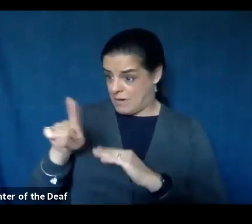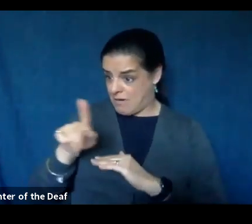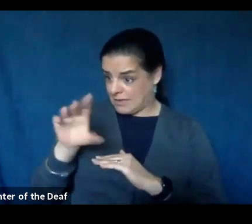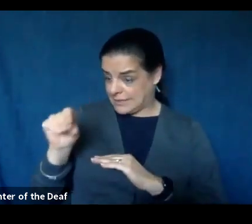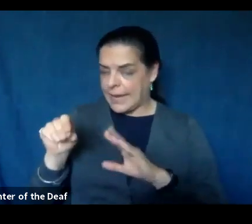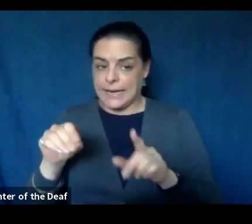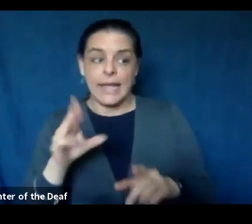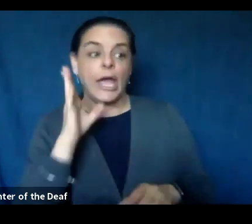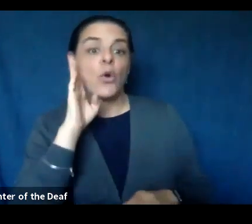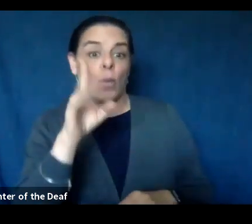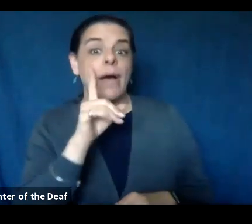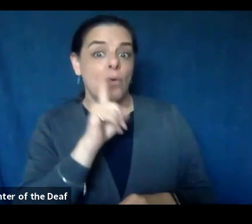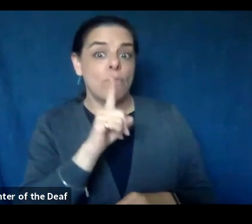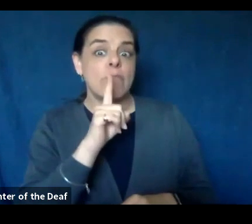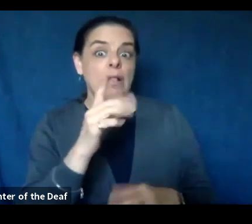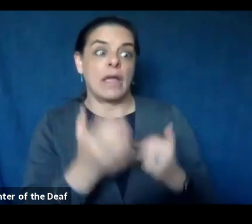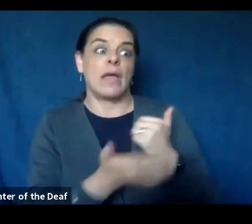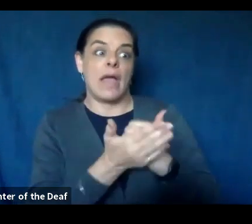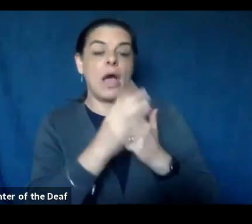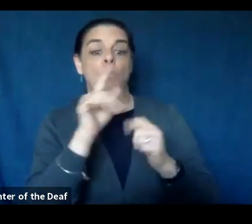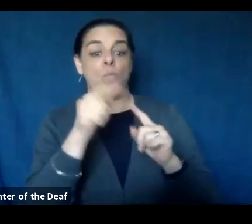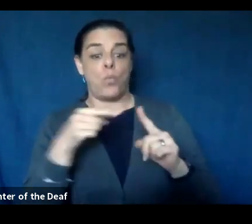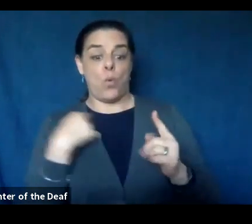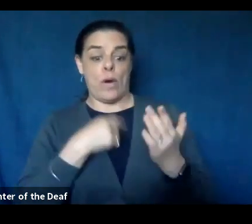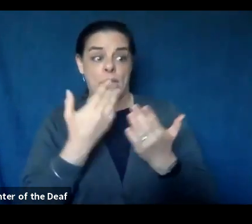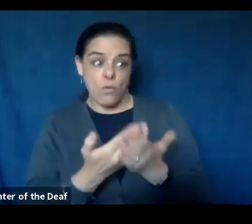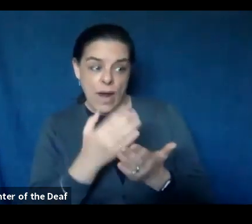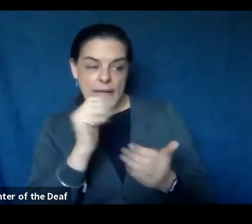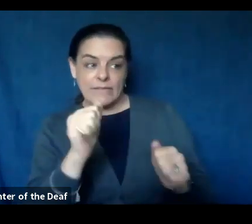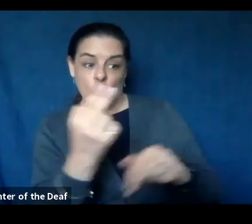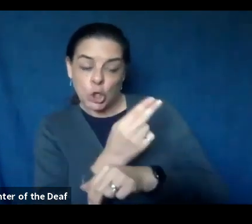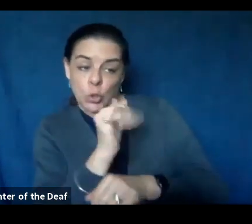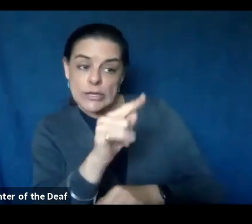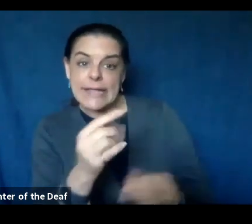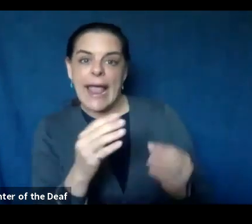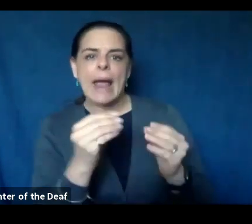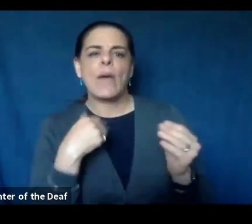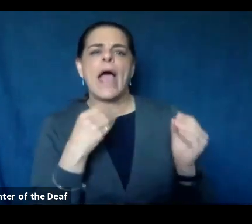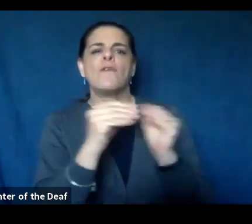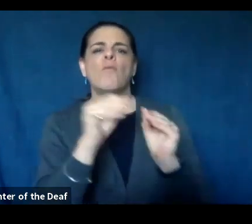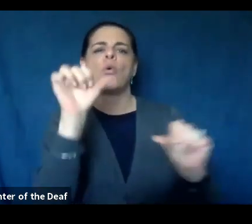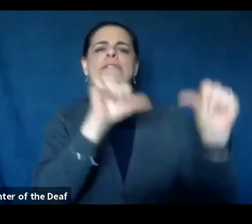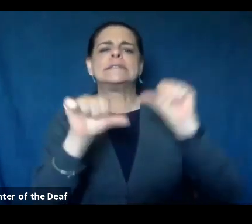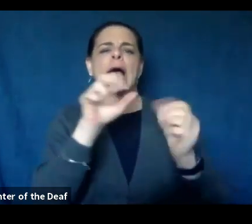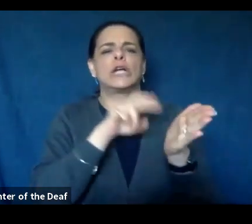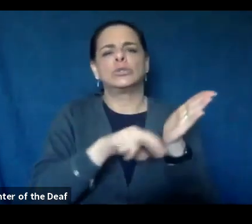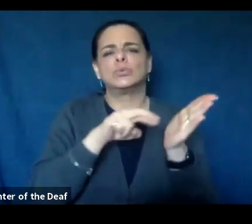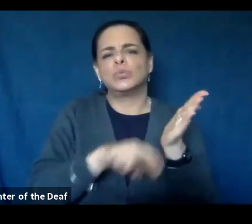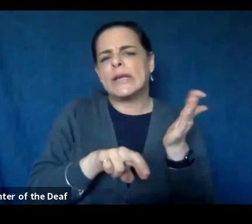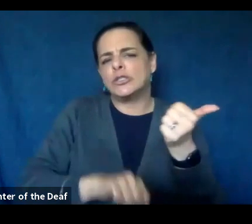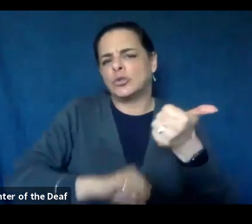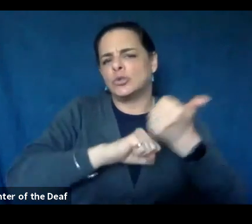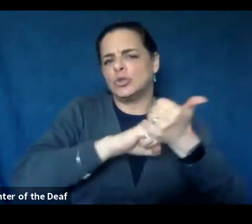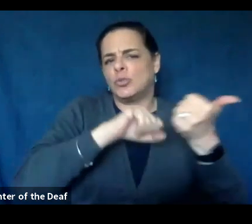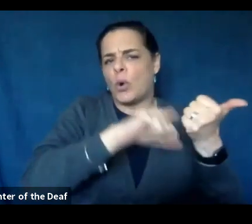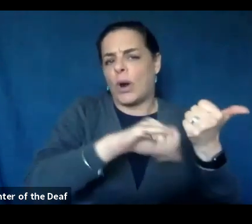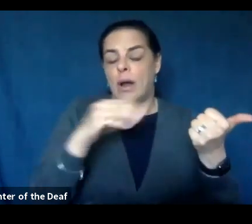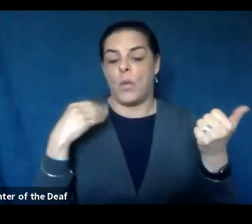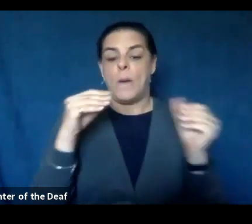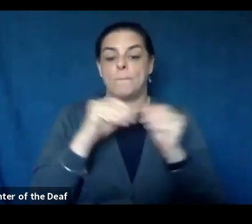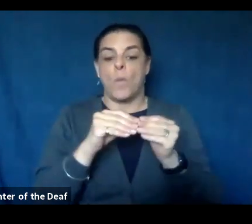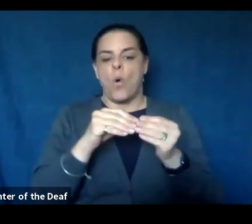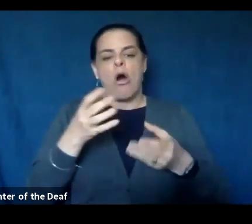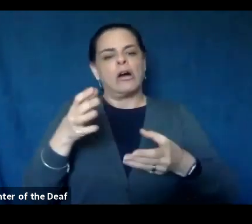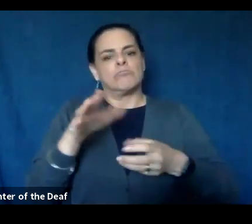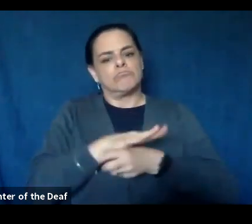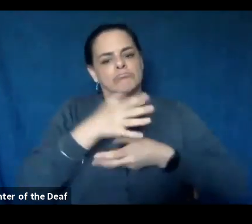we can utilize it and there's more science behind it, and that we're more confident in the accuracy of the antibody